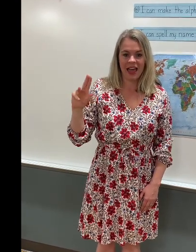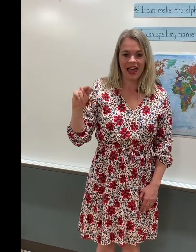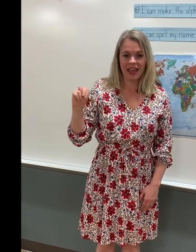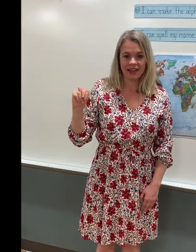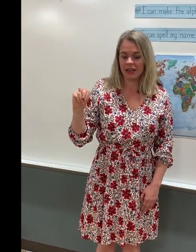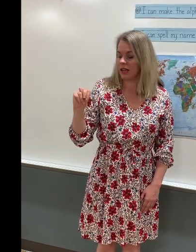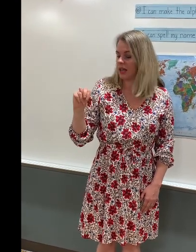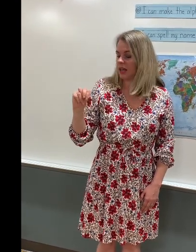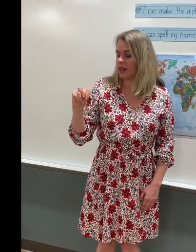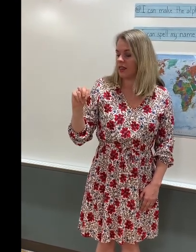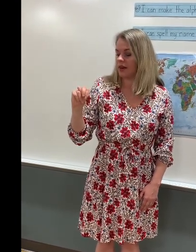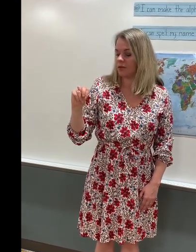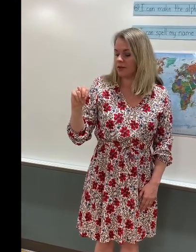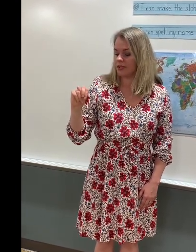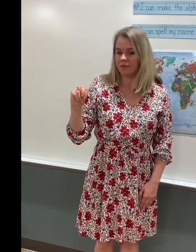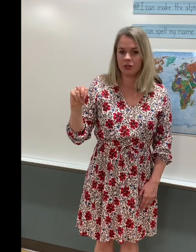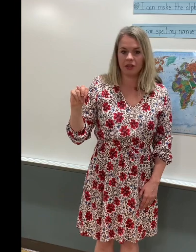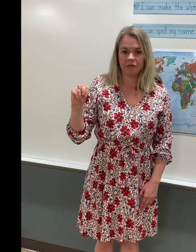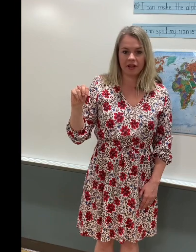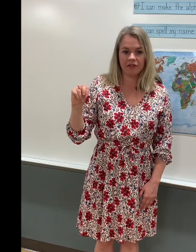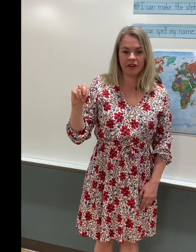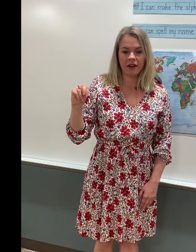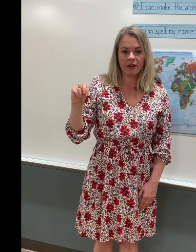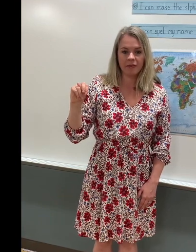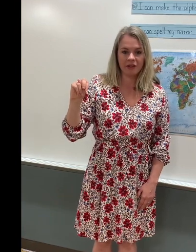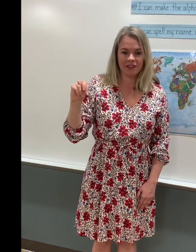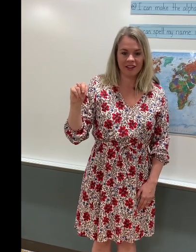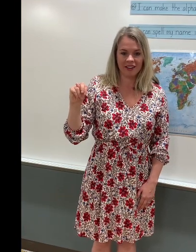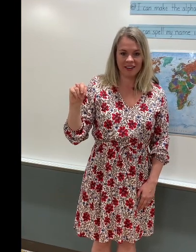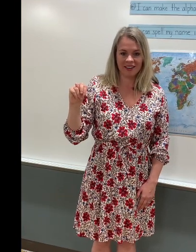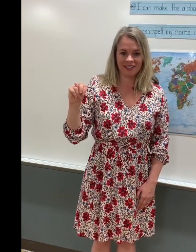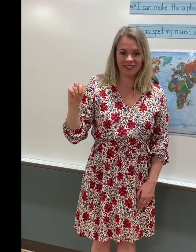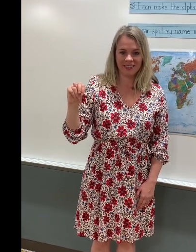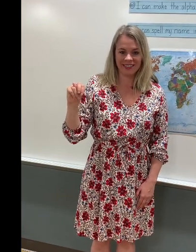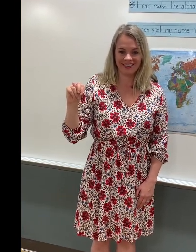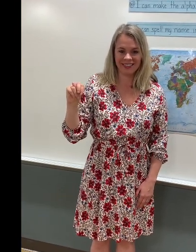N, thumb goes in between ring finger and middle finger.